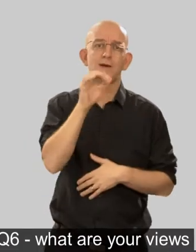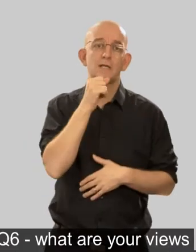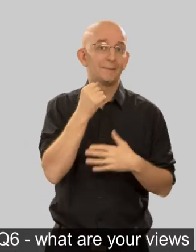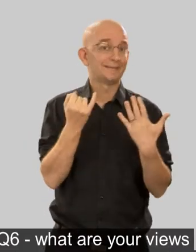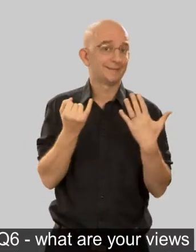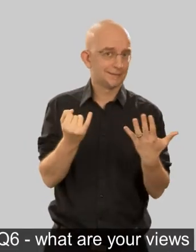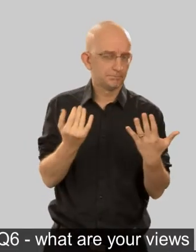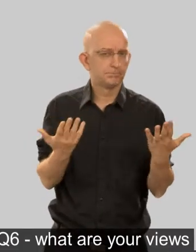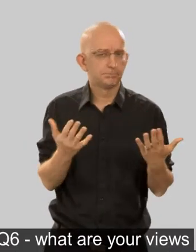Question 6.